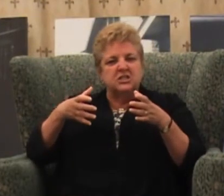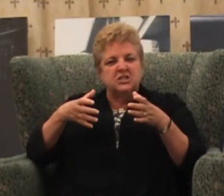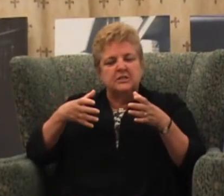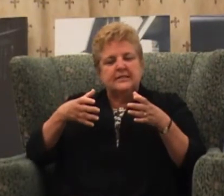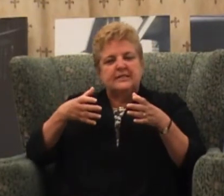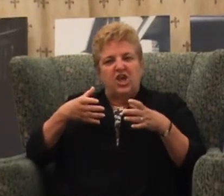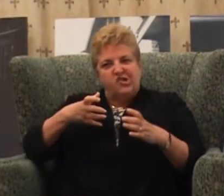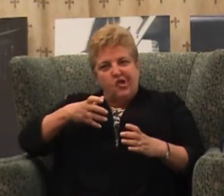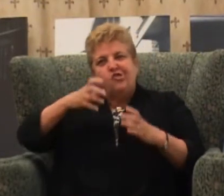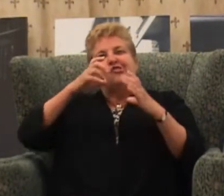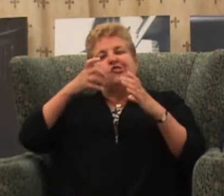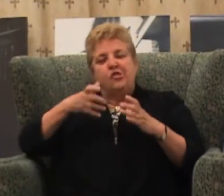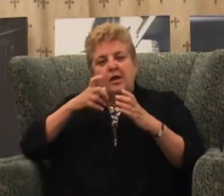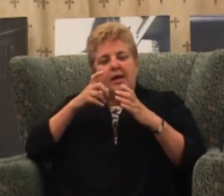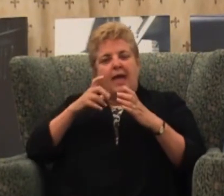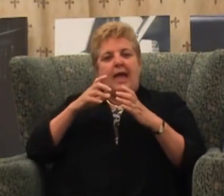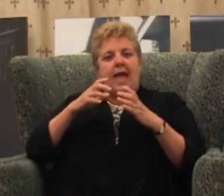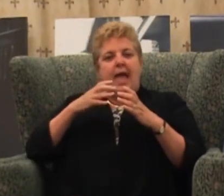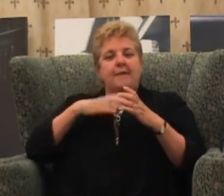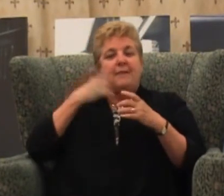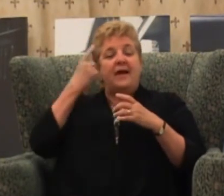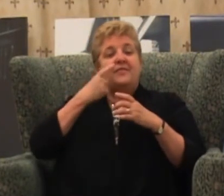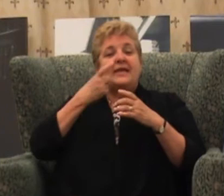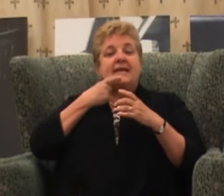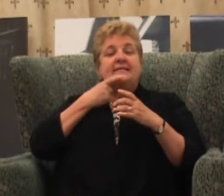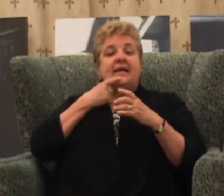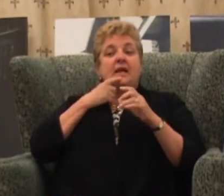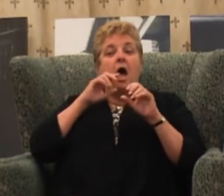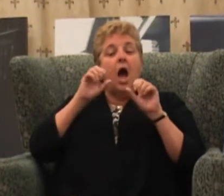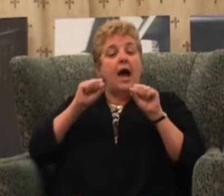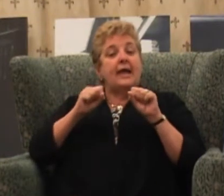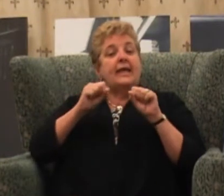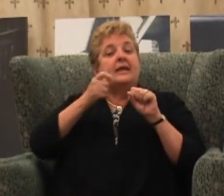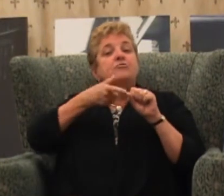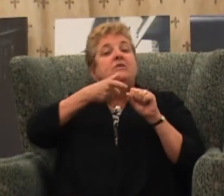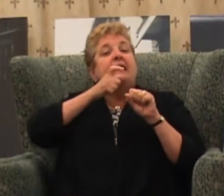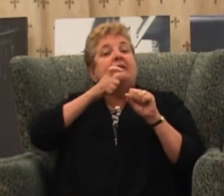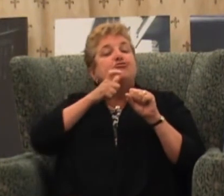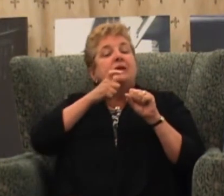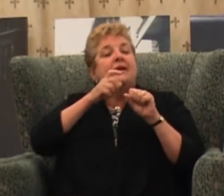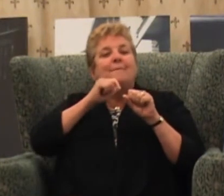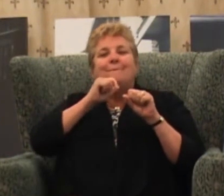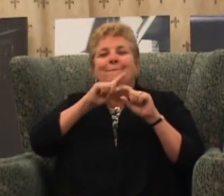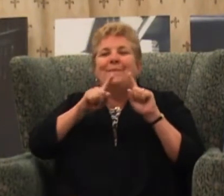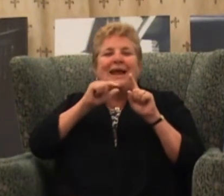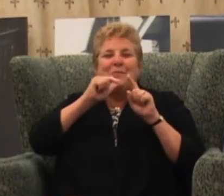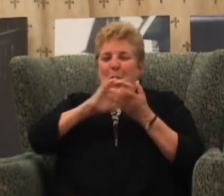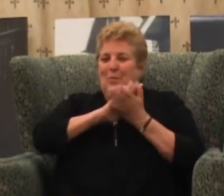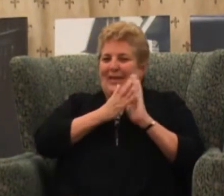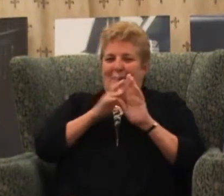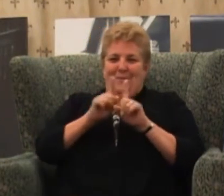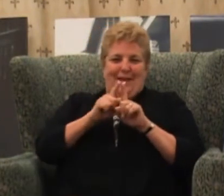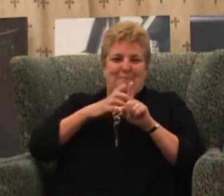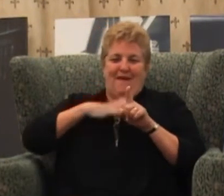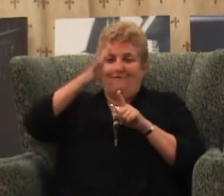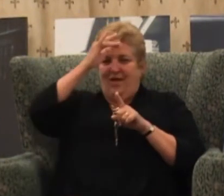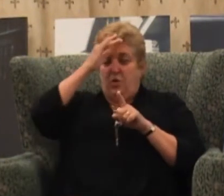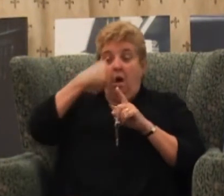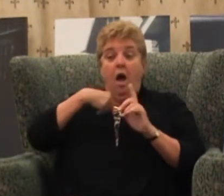told me I could take a drink and I would never become my father. I'm going to college on a full